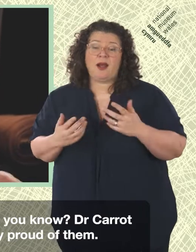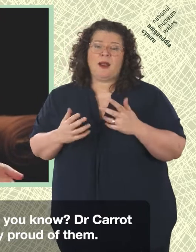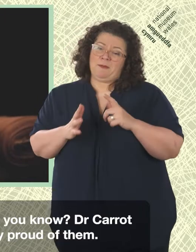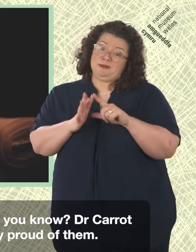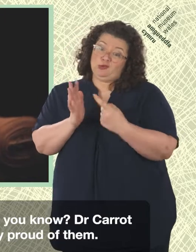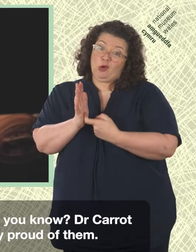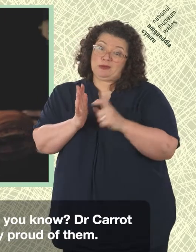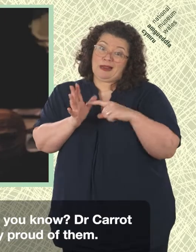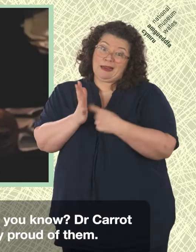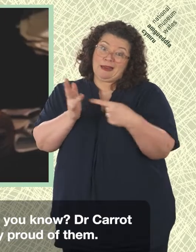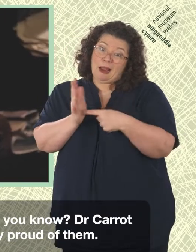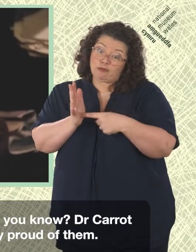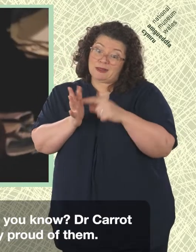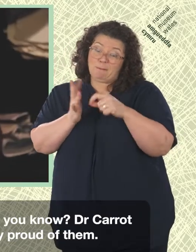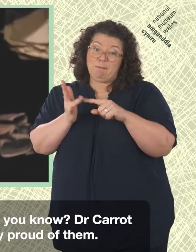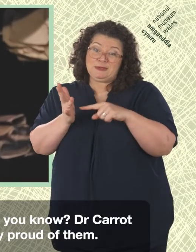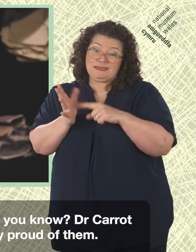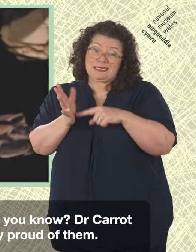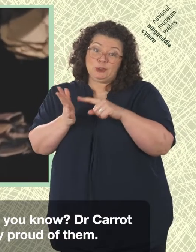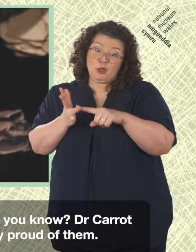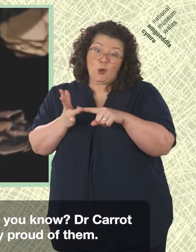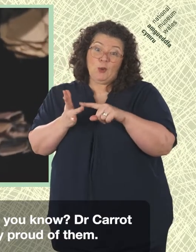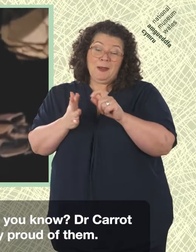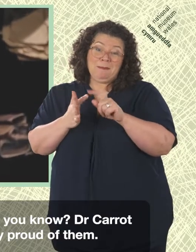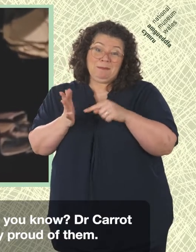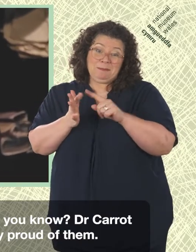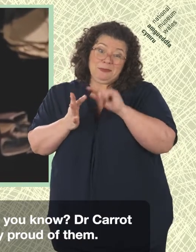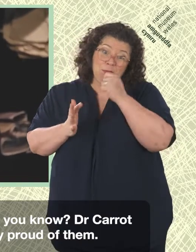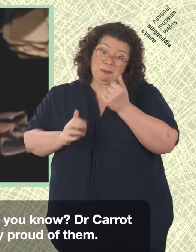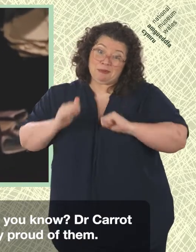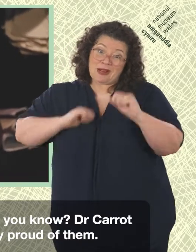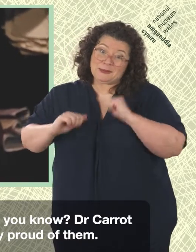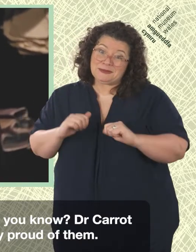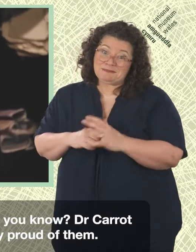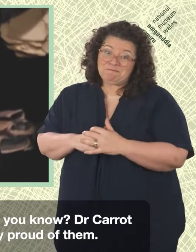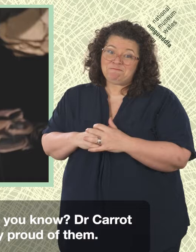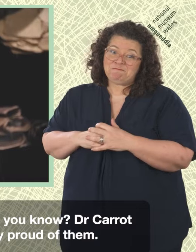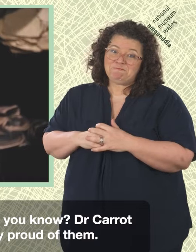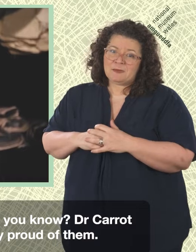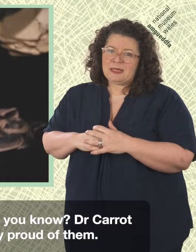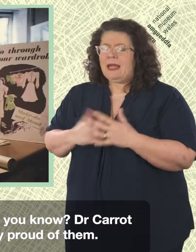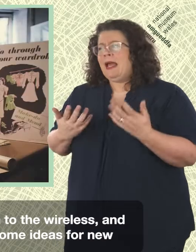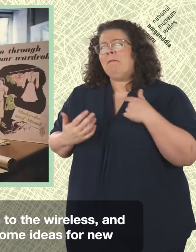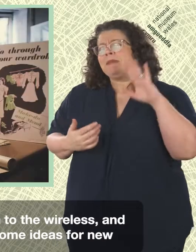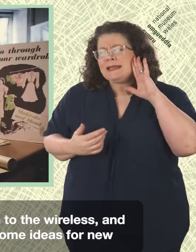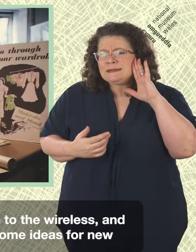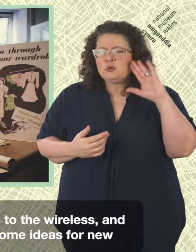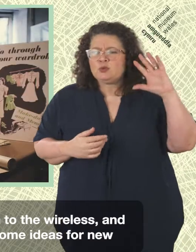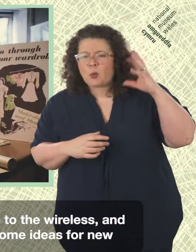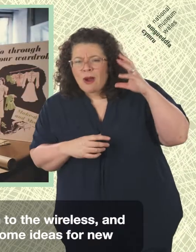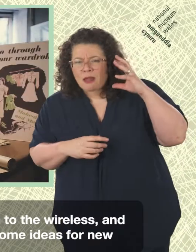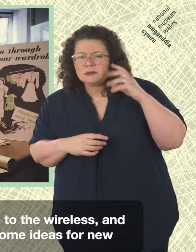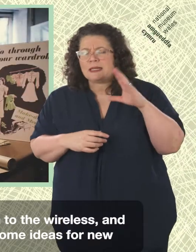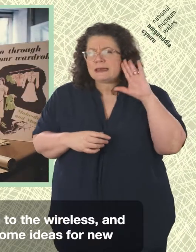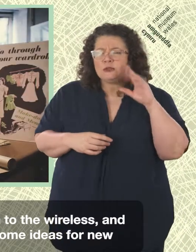to do that with running the business. But Dr. Carrot and Potato Pete would be very proud of them. Do you know, I think I